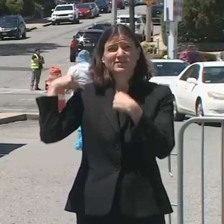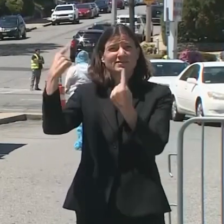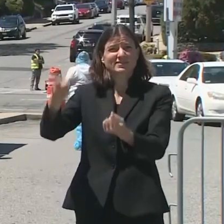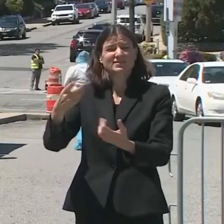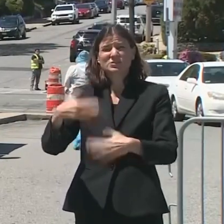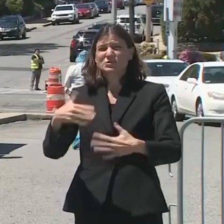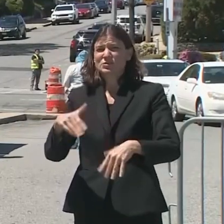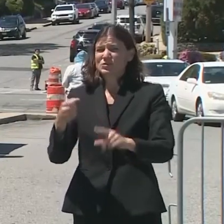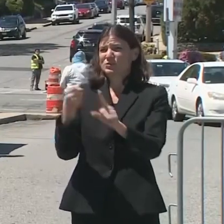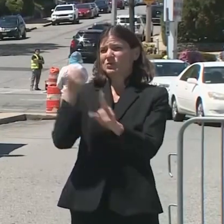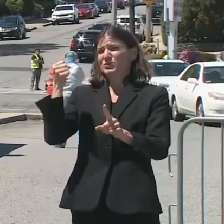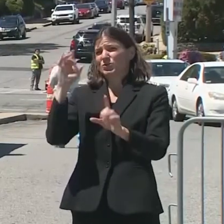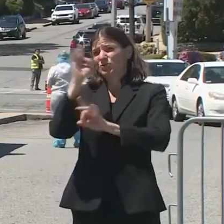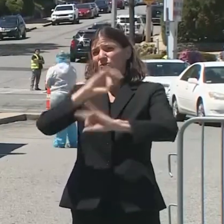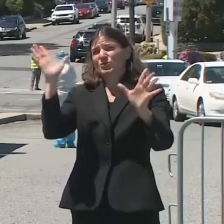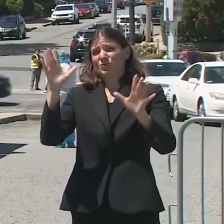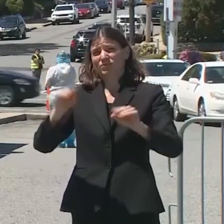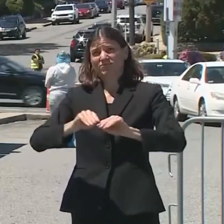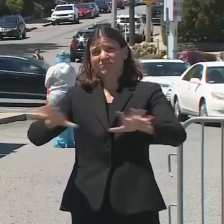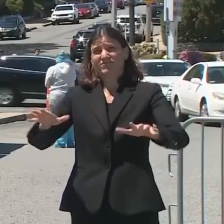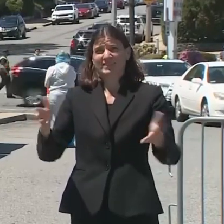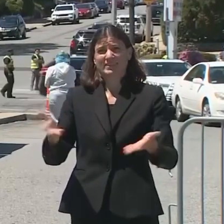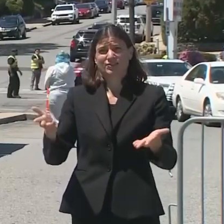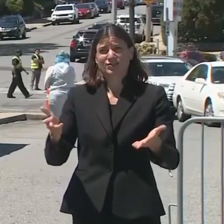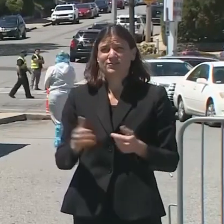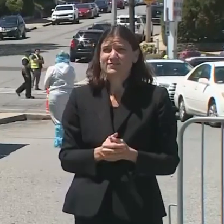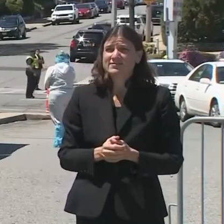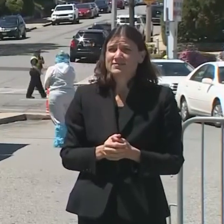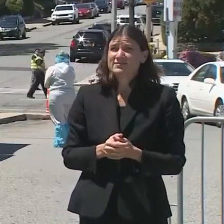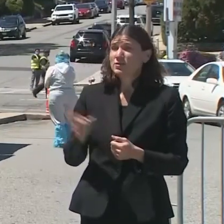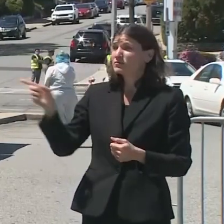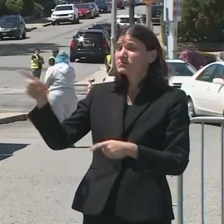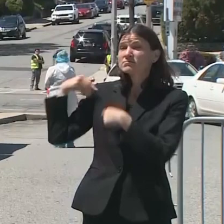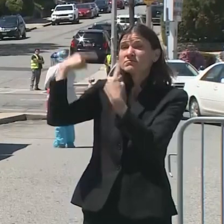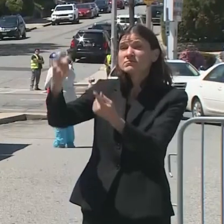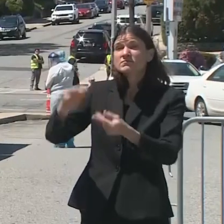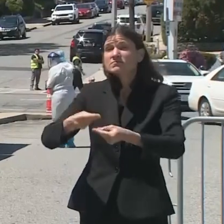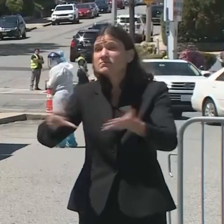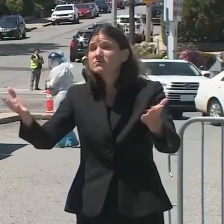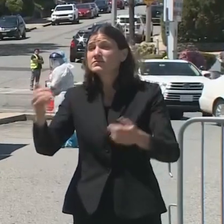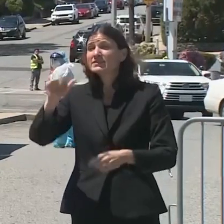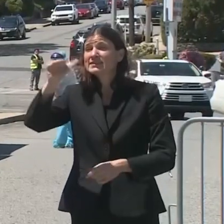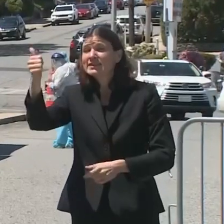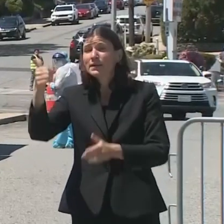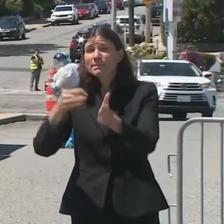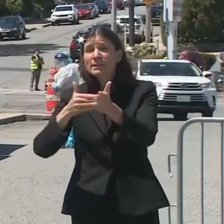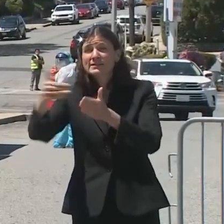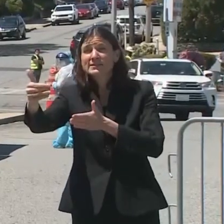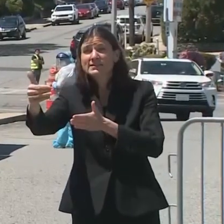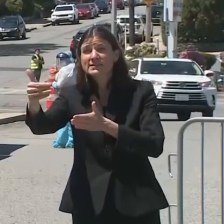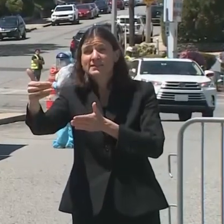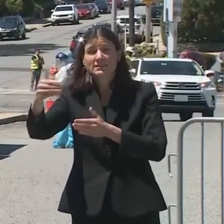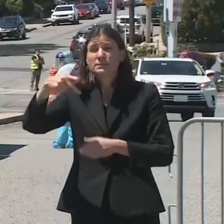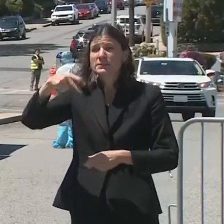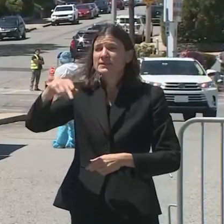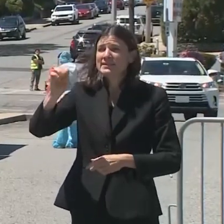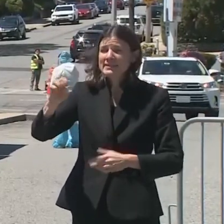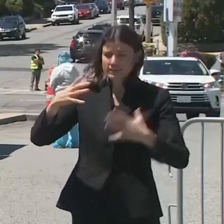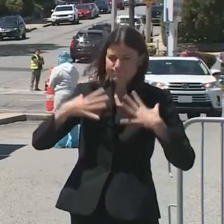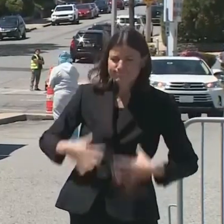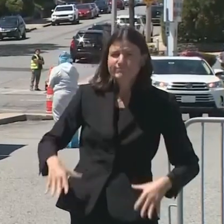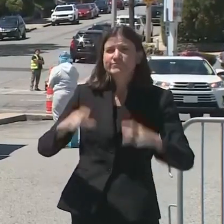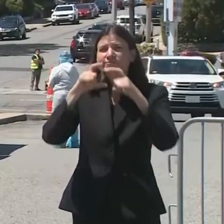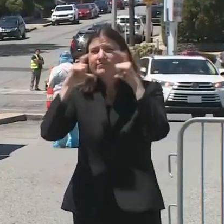care. We've also distributed over 10 million pieces of personal protective equipment, including masks,